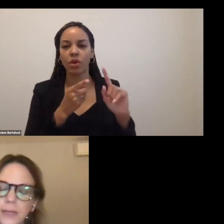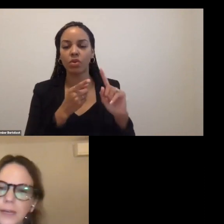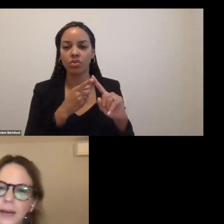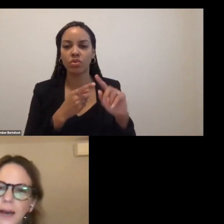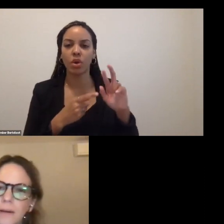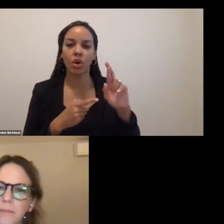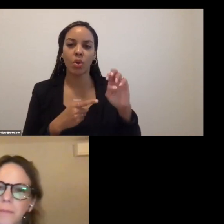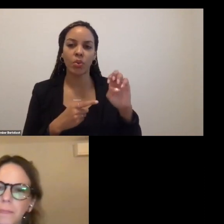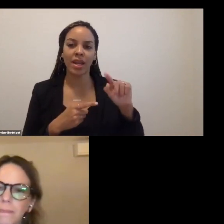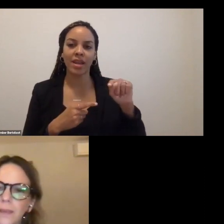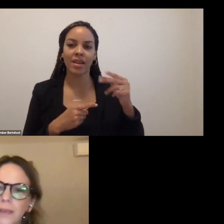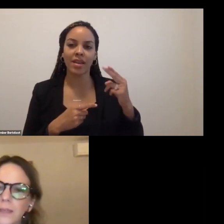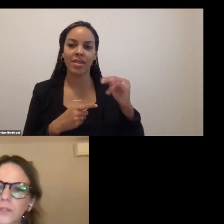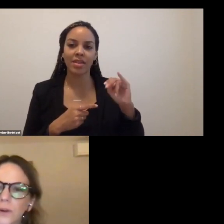them.